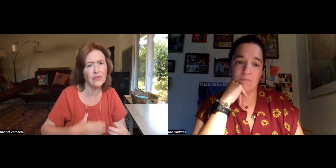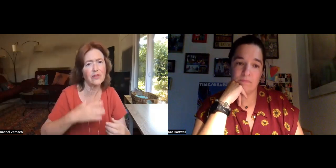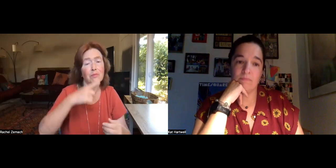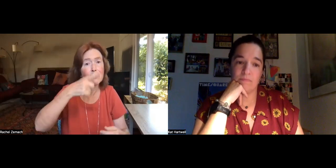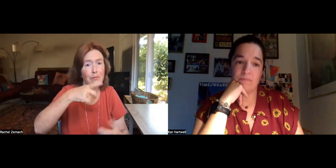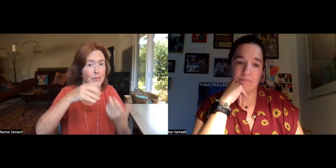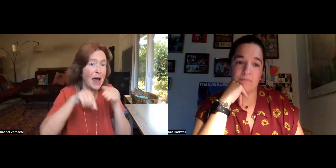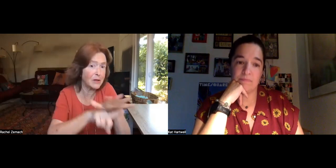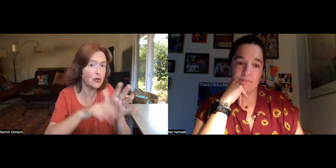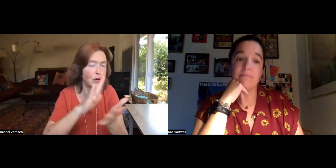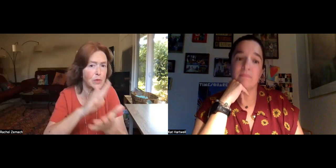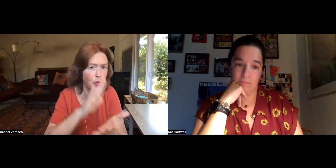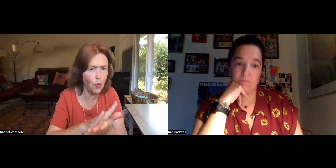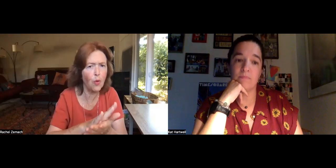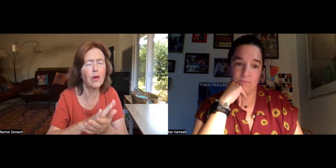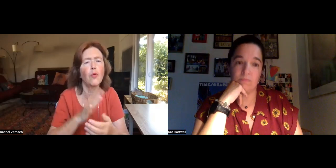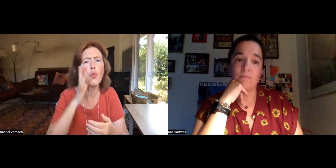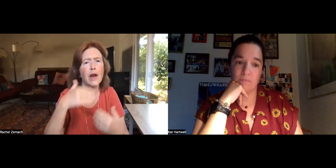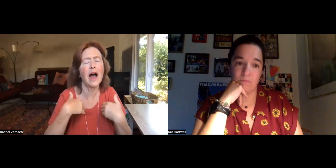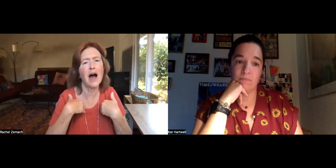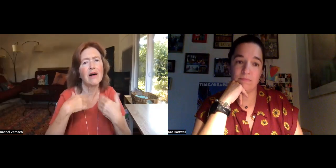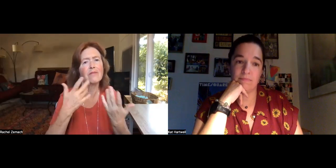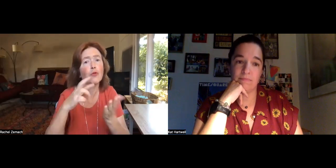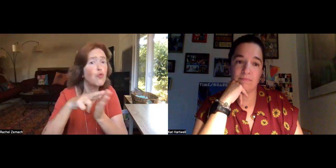wish mainstream school would have